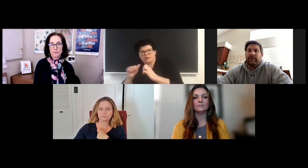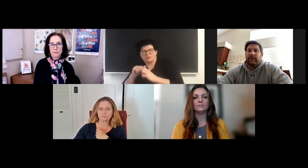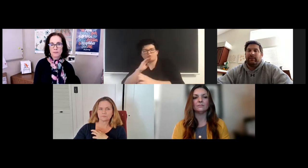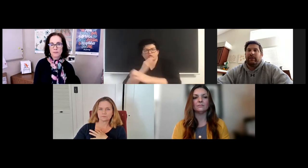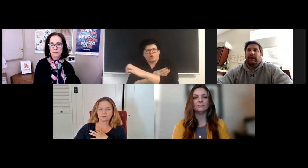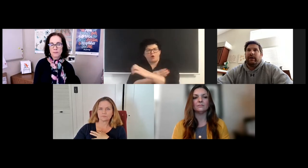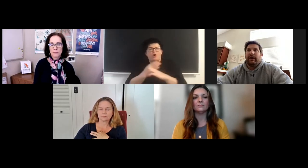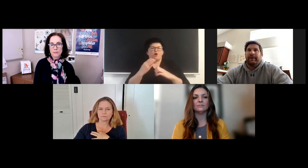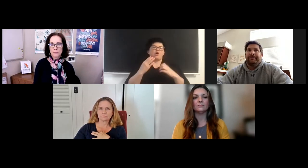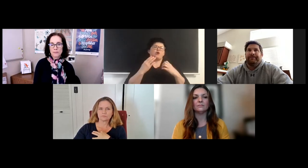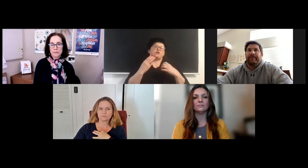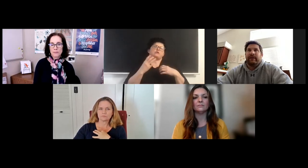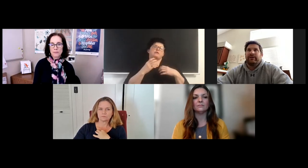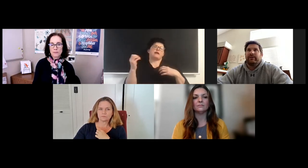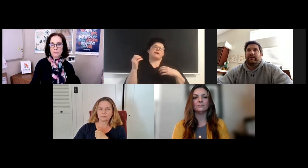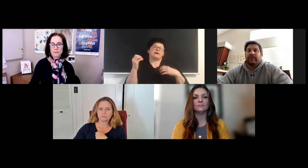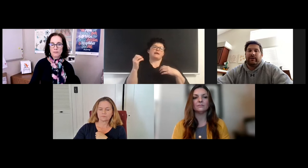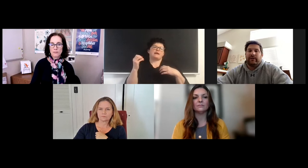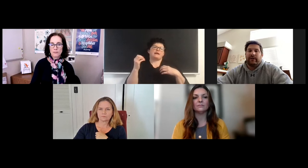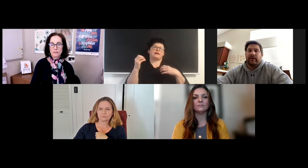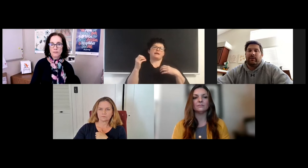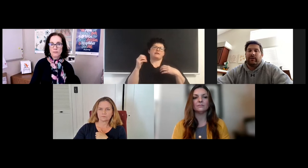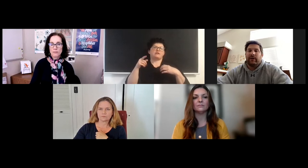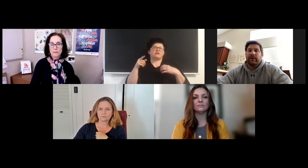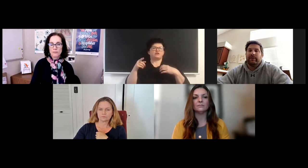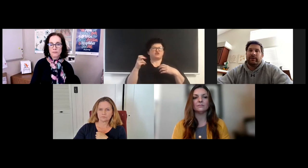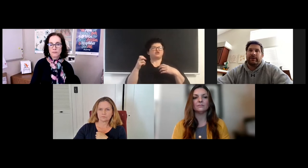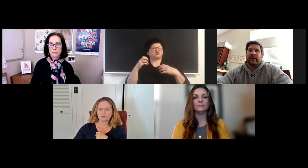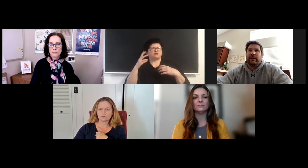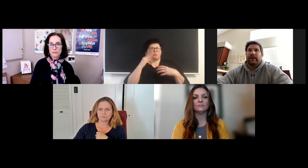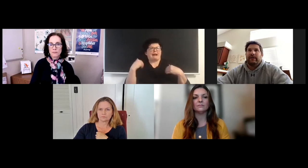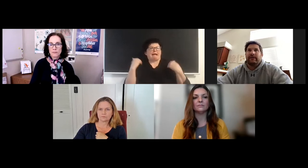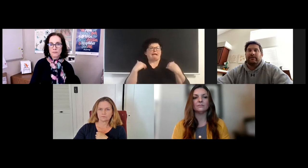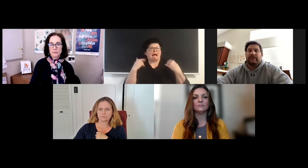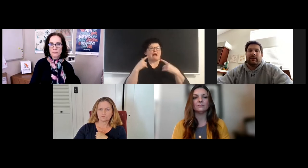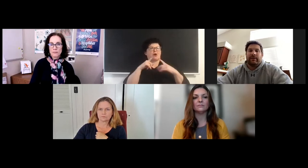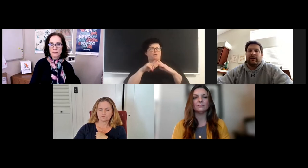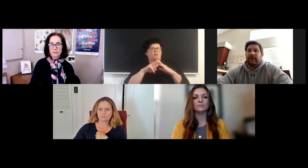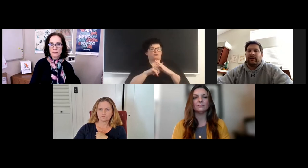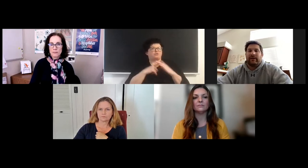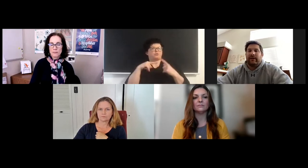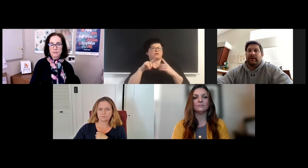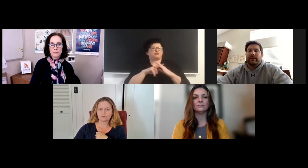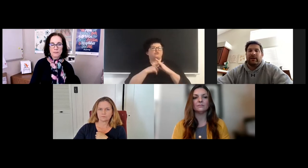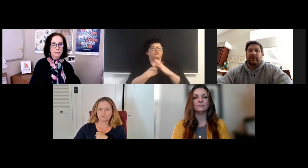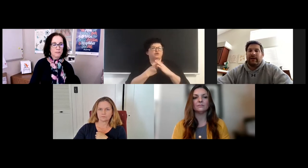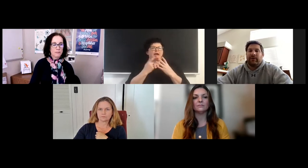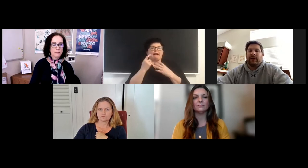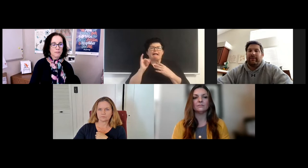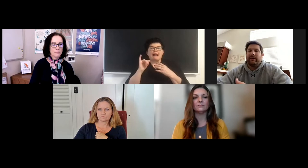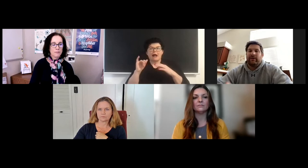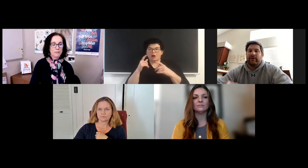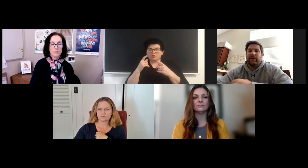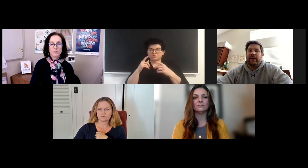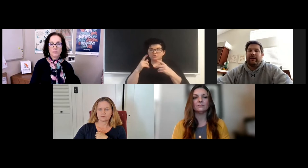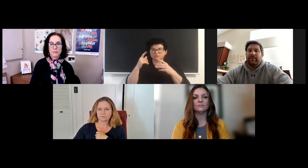through things. And she was relatively young when we were going. So just like little things like signing, like change diaper and